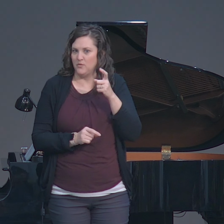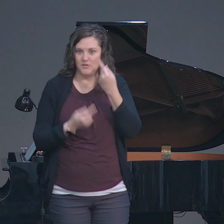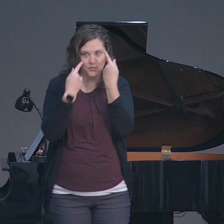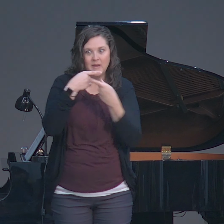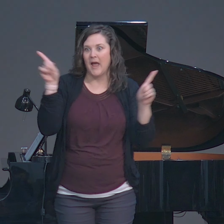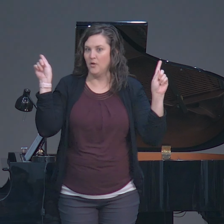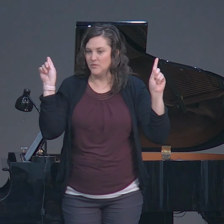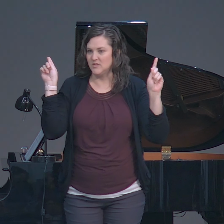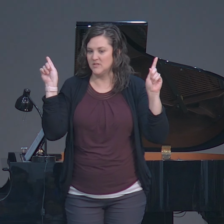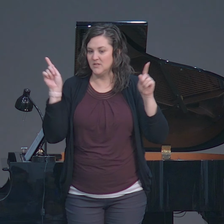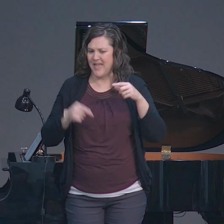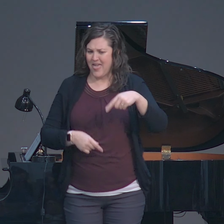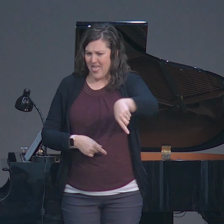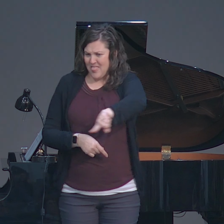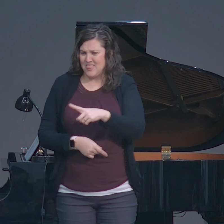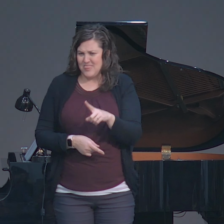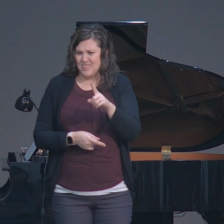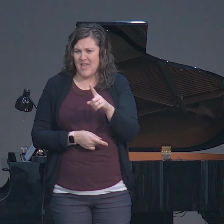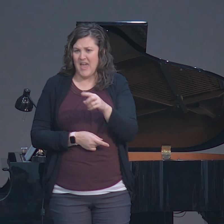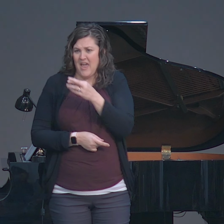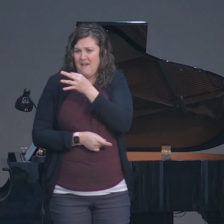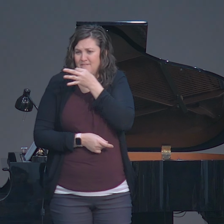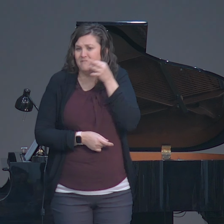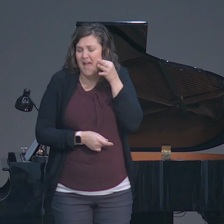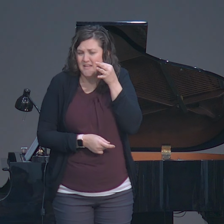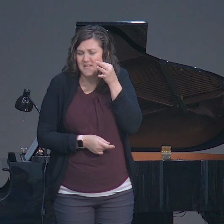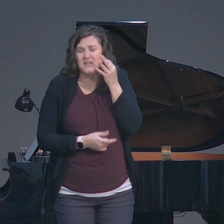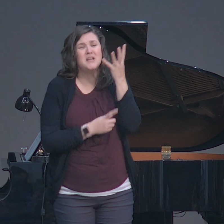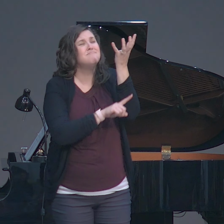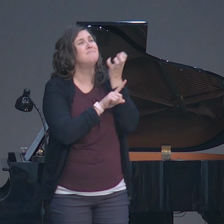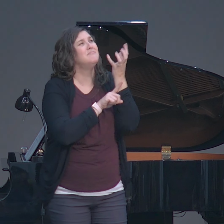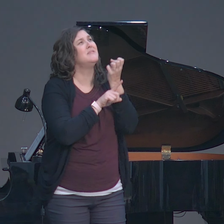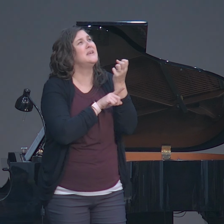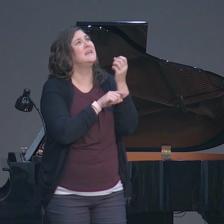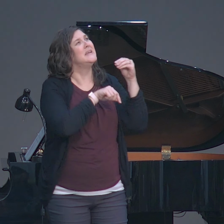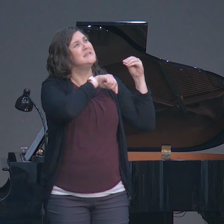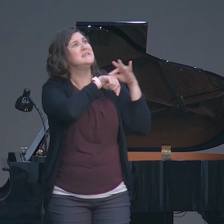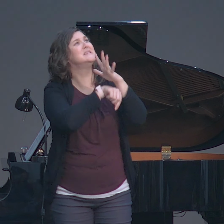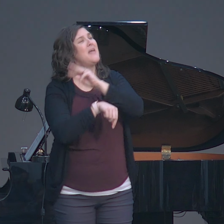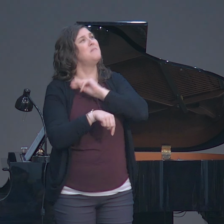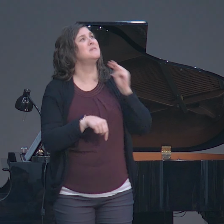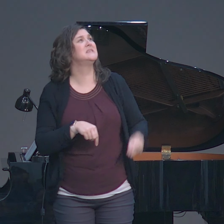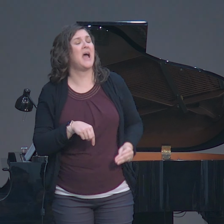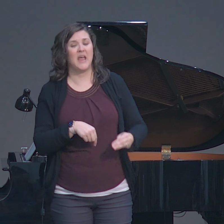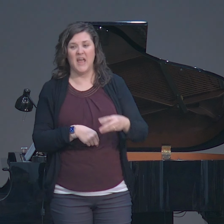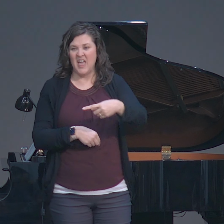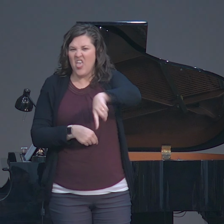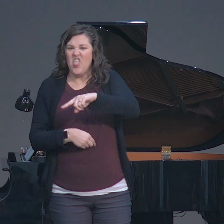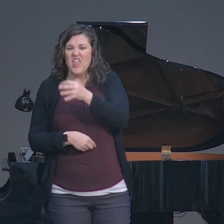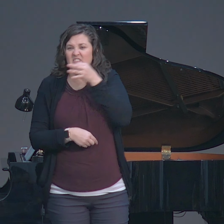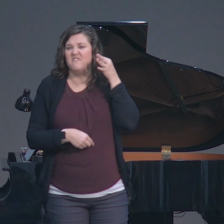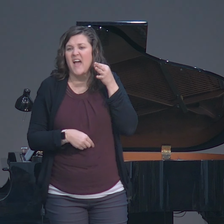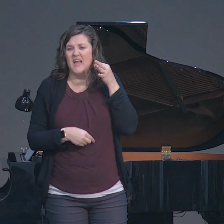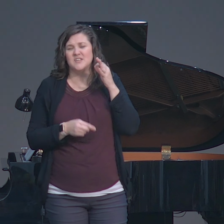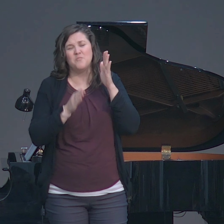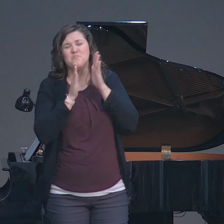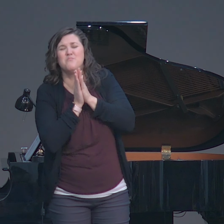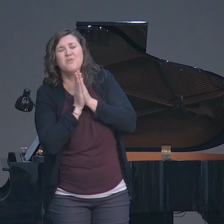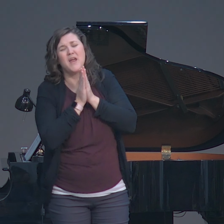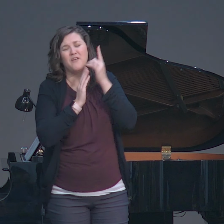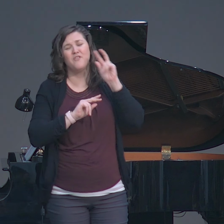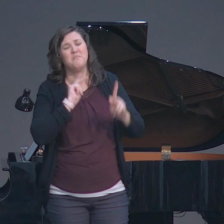They fasted to plead with God to send the Messiah. They fasted and prayed for the people to repent of